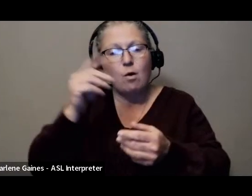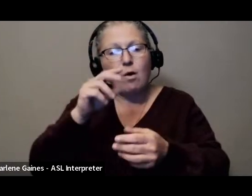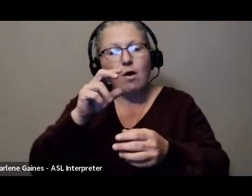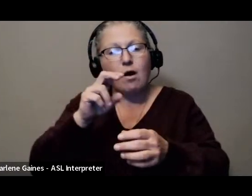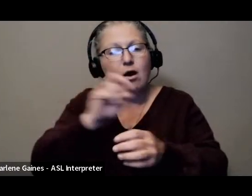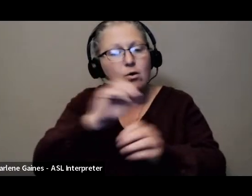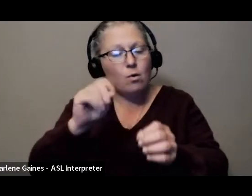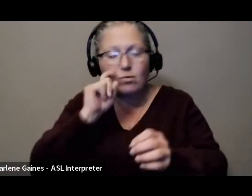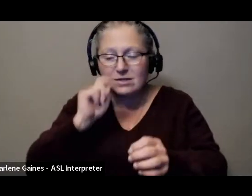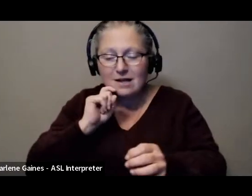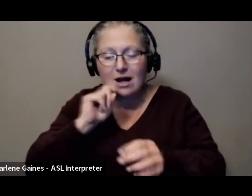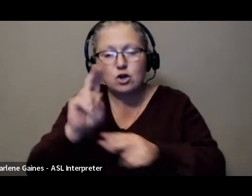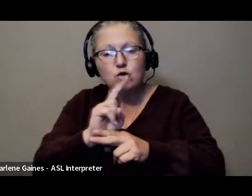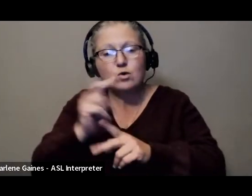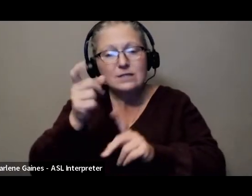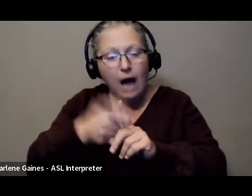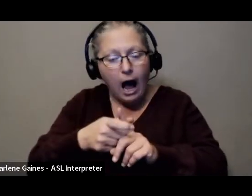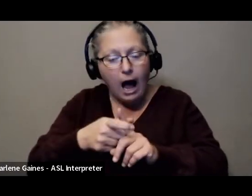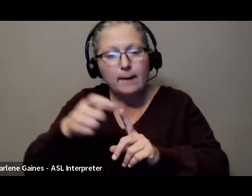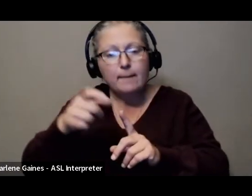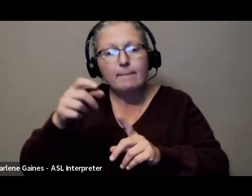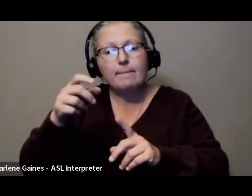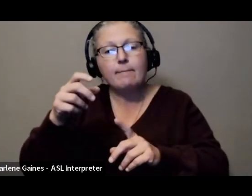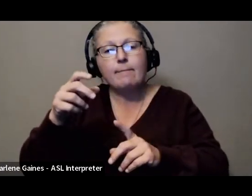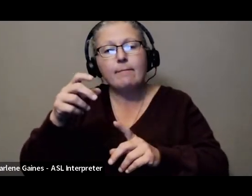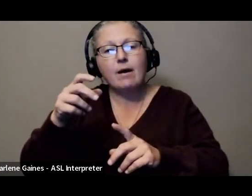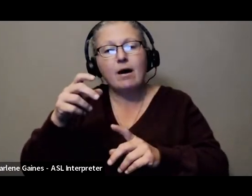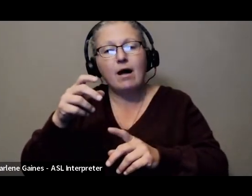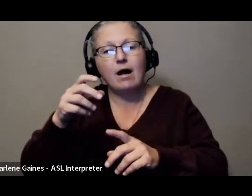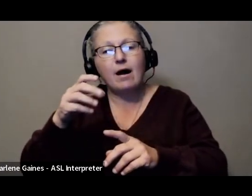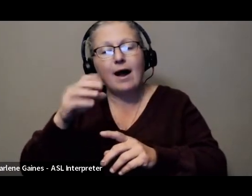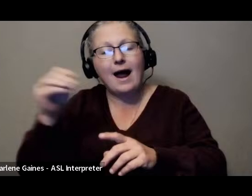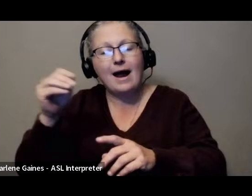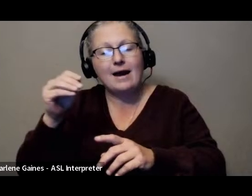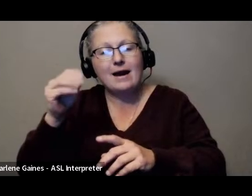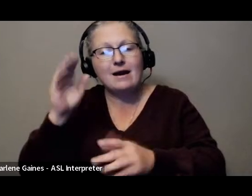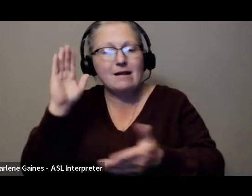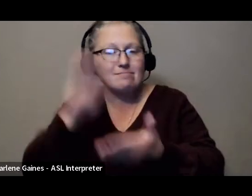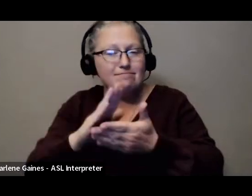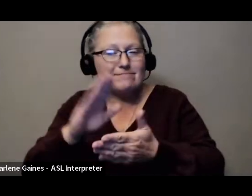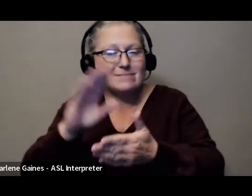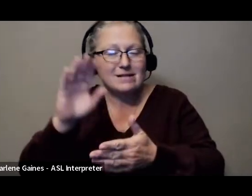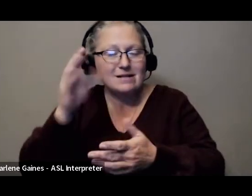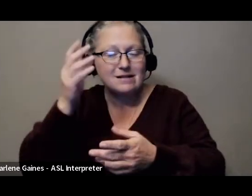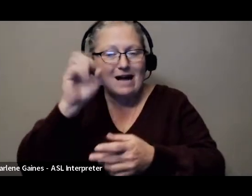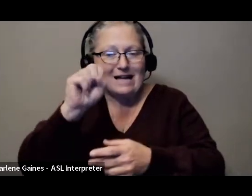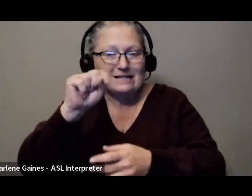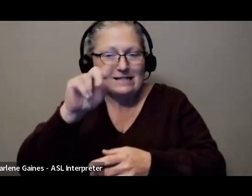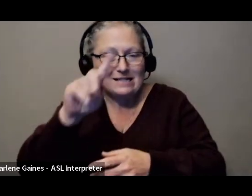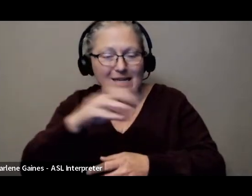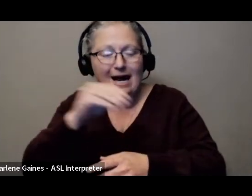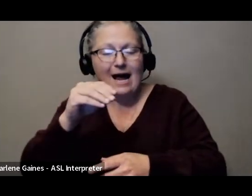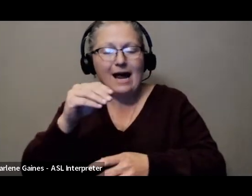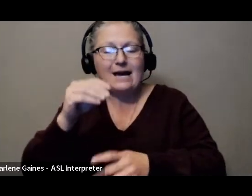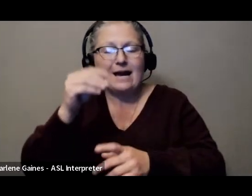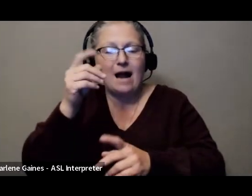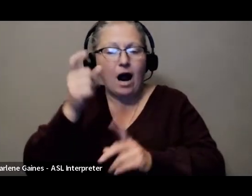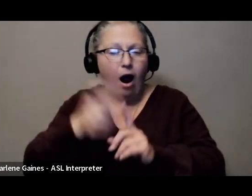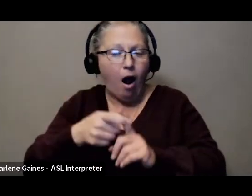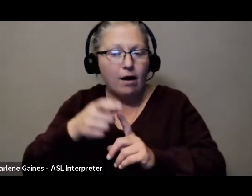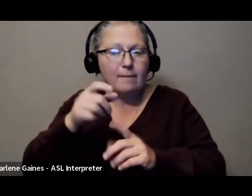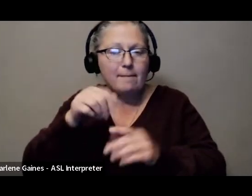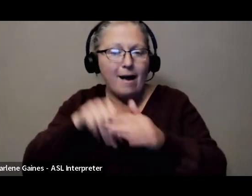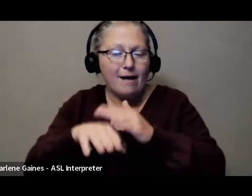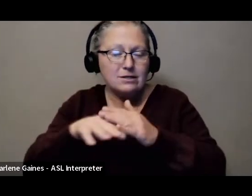and protection from sexually transmitted infections and the condom access program. Thank you. Can I get